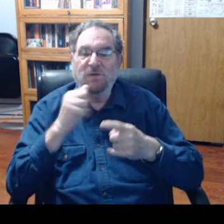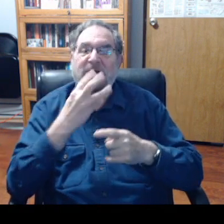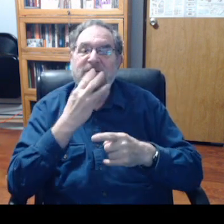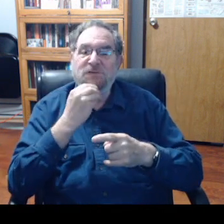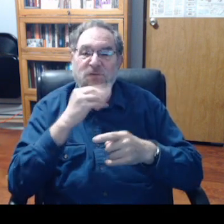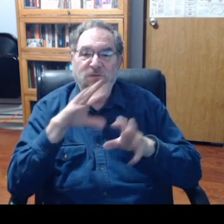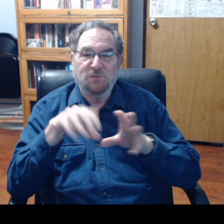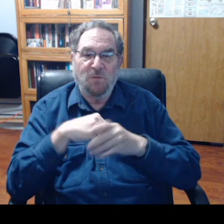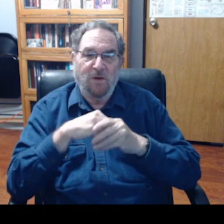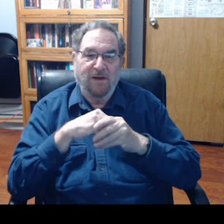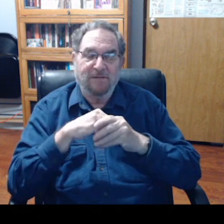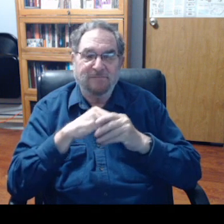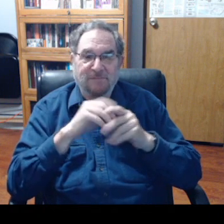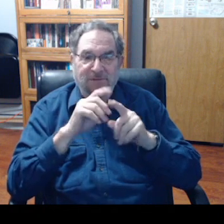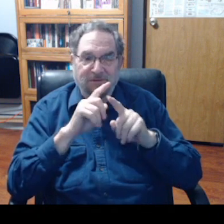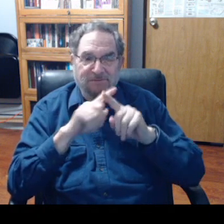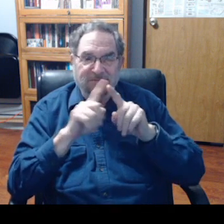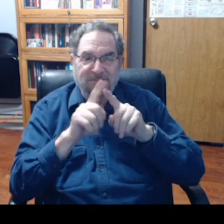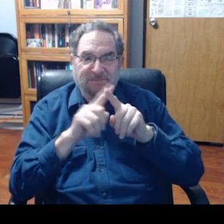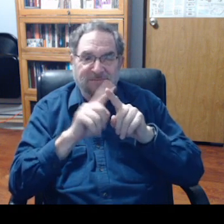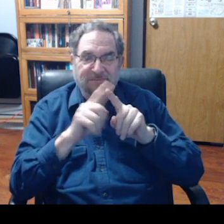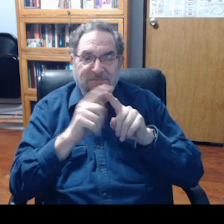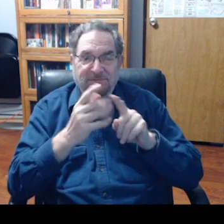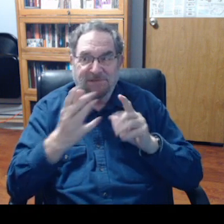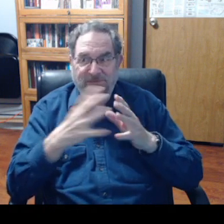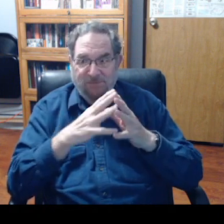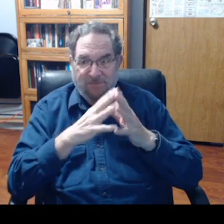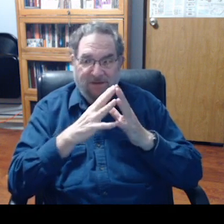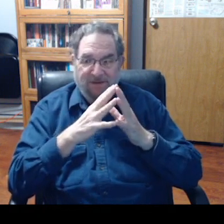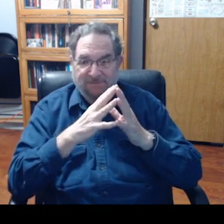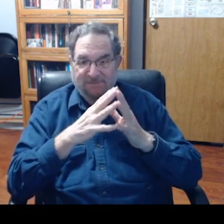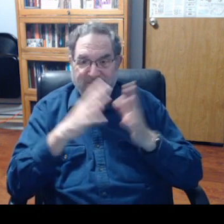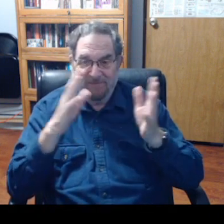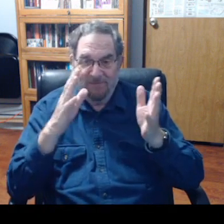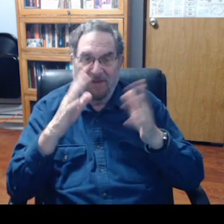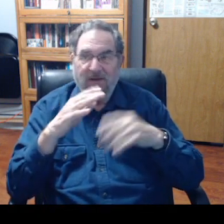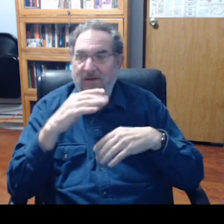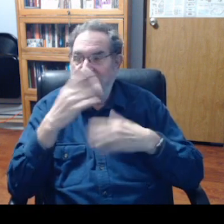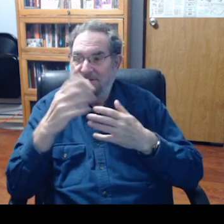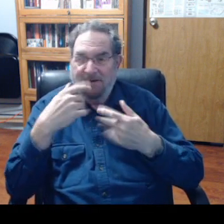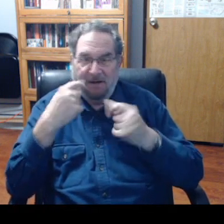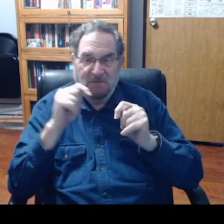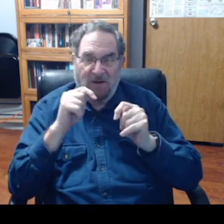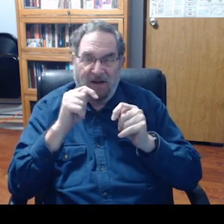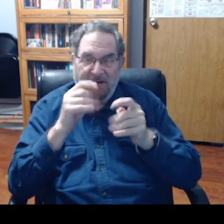steps to a Jewish wedding. They're different things.